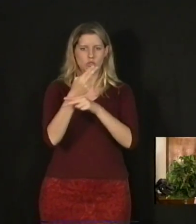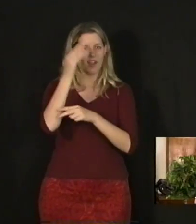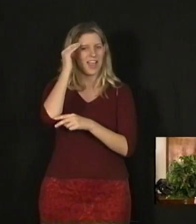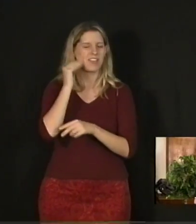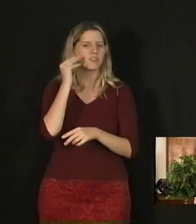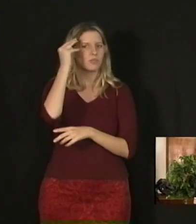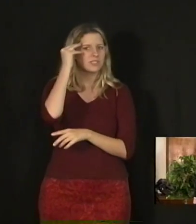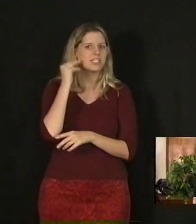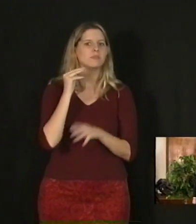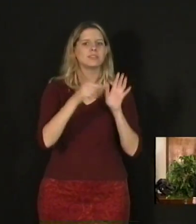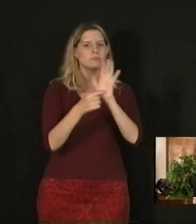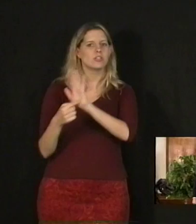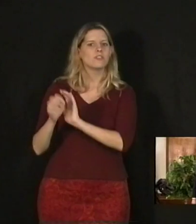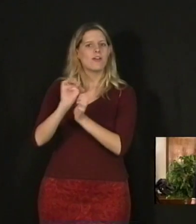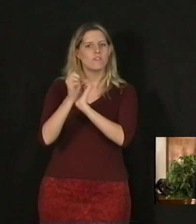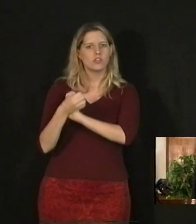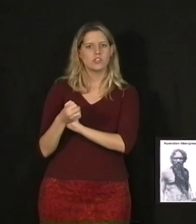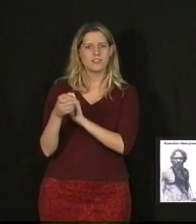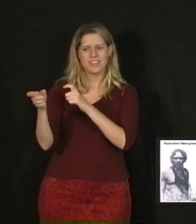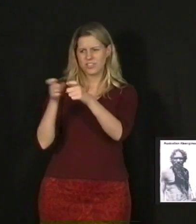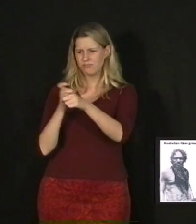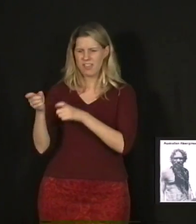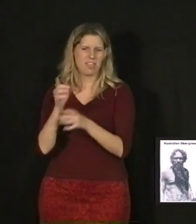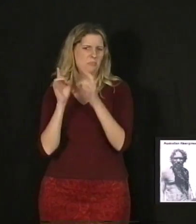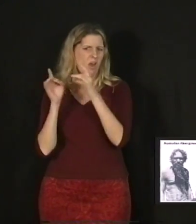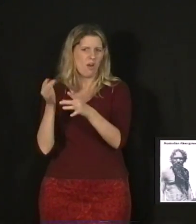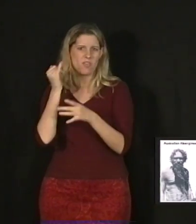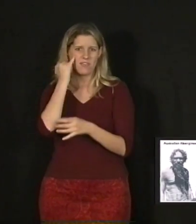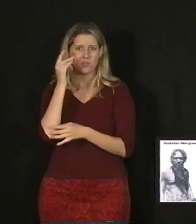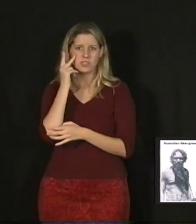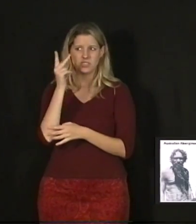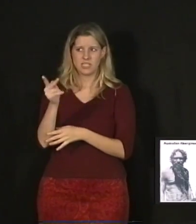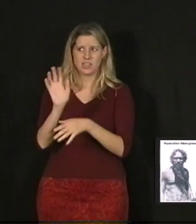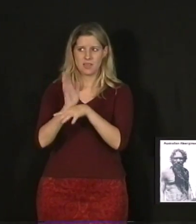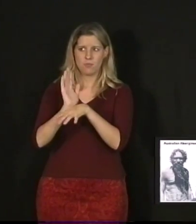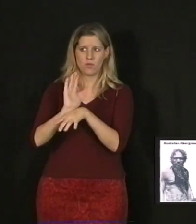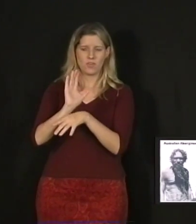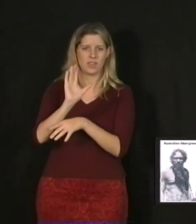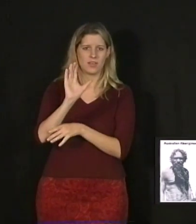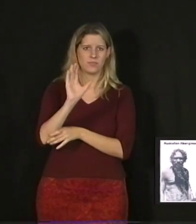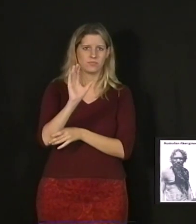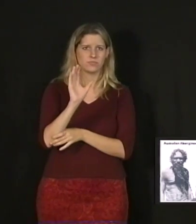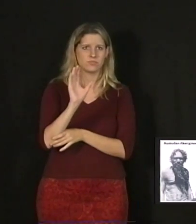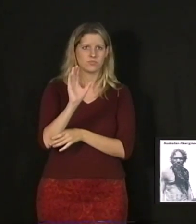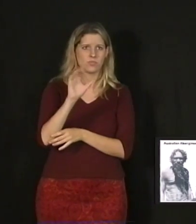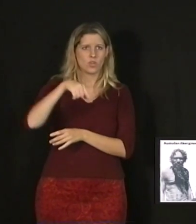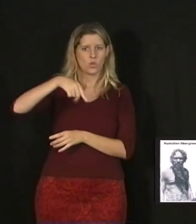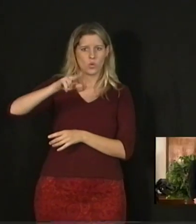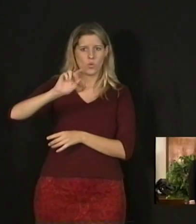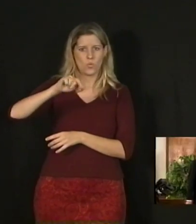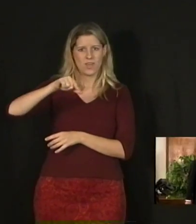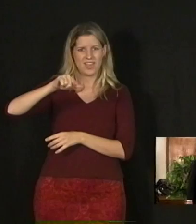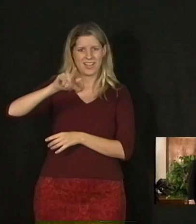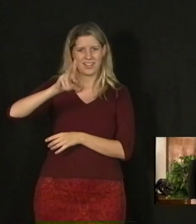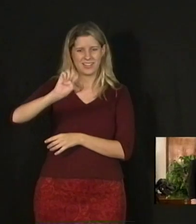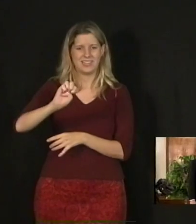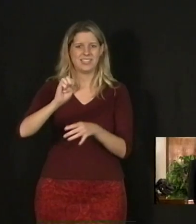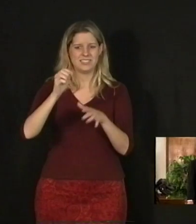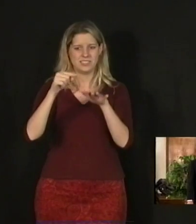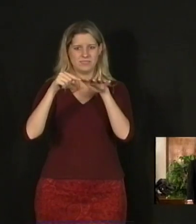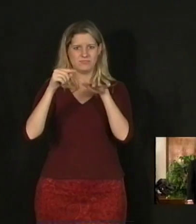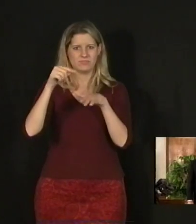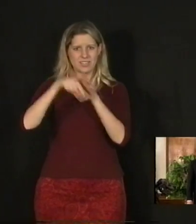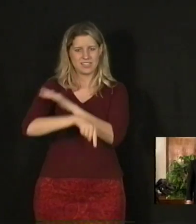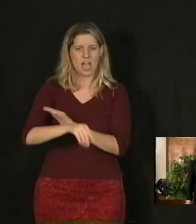for evolution. They treated the Aborigines awful. If you've seen the movie Quigley Down Under, where he brought people over there just to shoot the Aborigines, that kind of